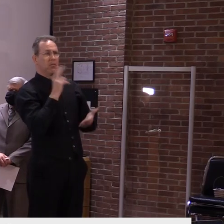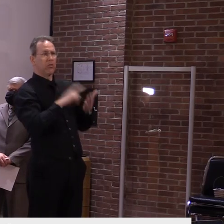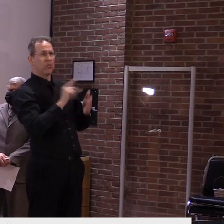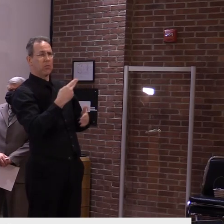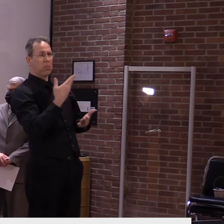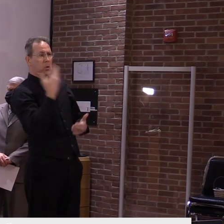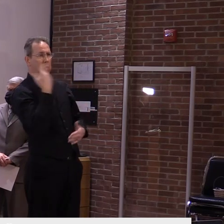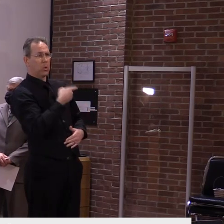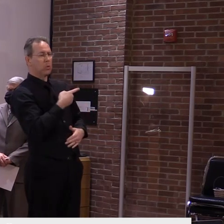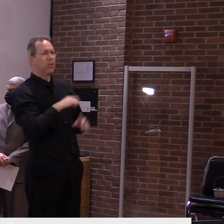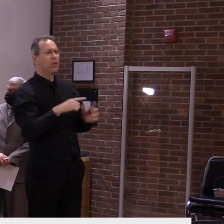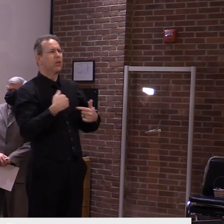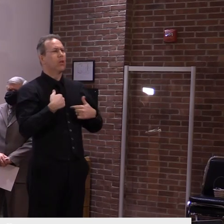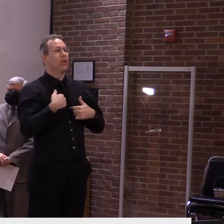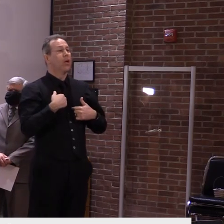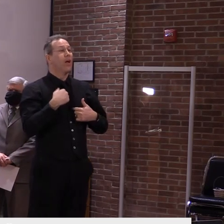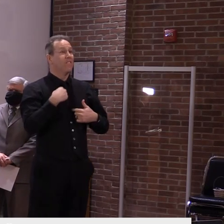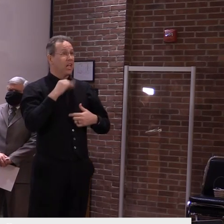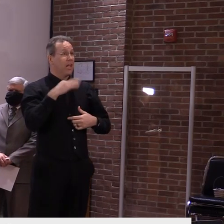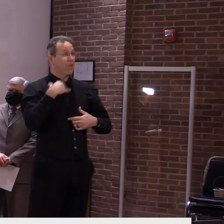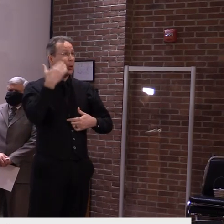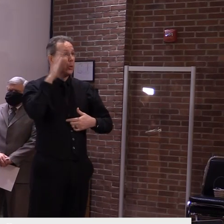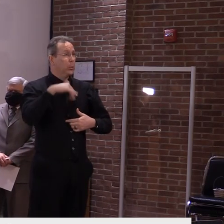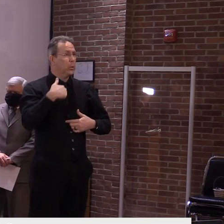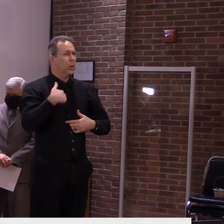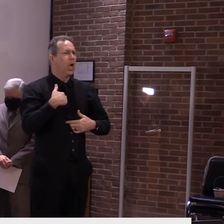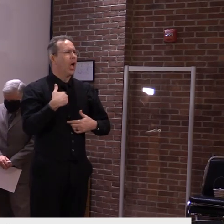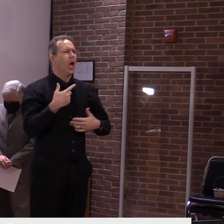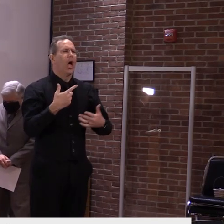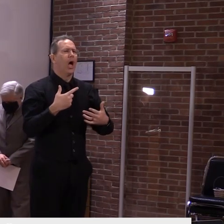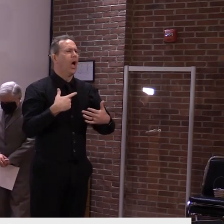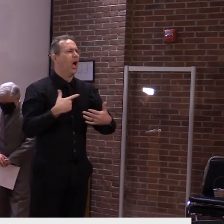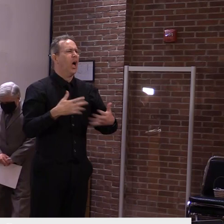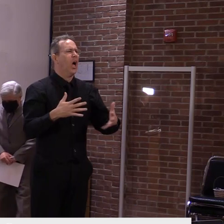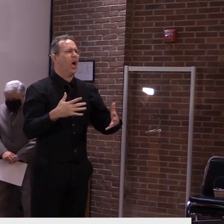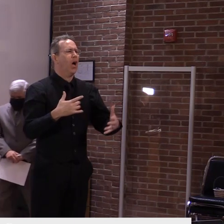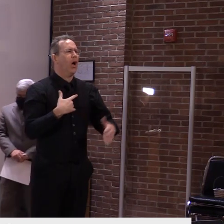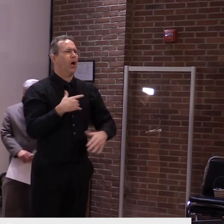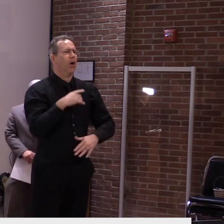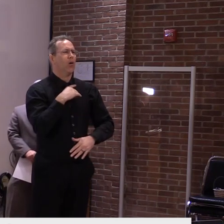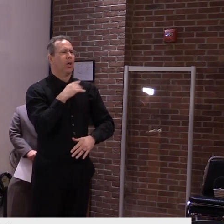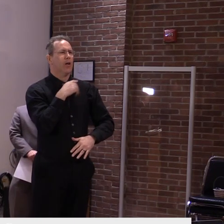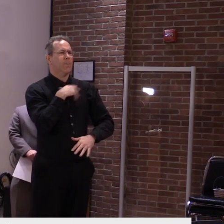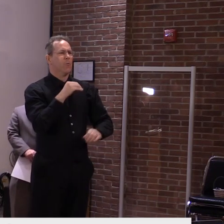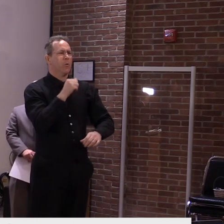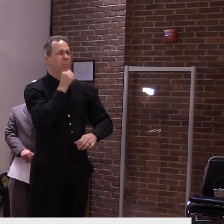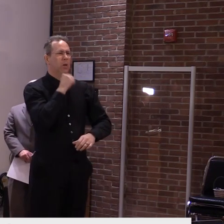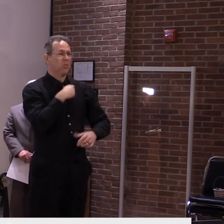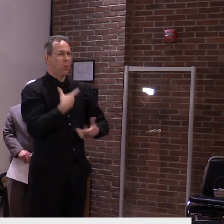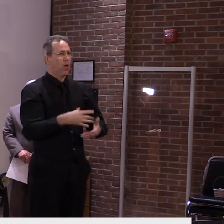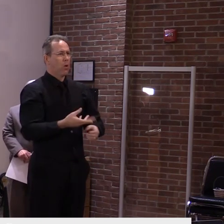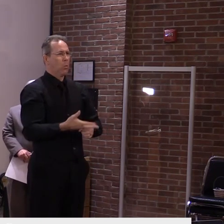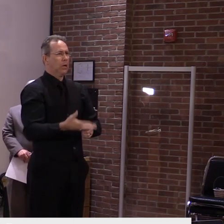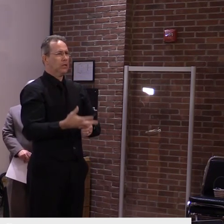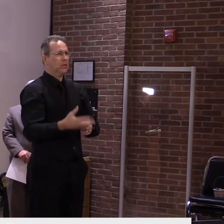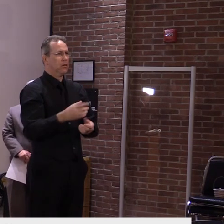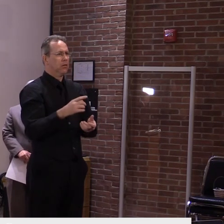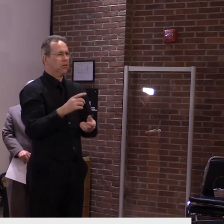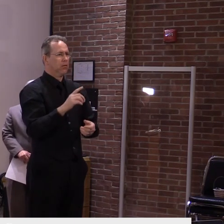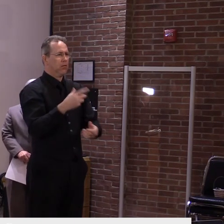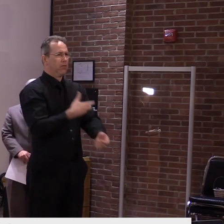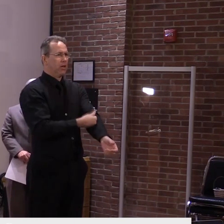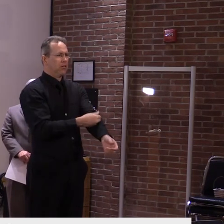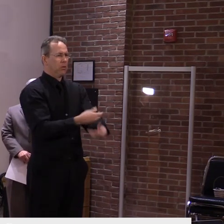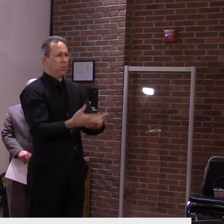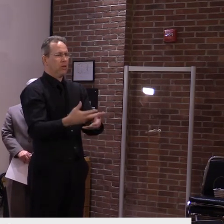I have a very low tolerance to waste of anything, especially these precious doses of the